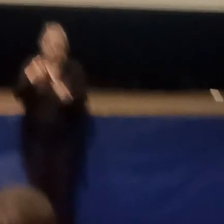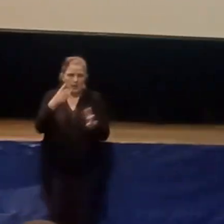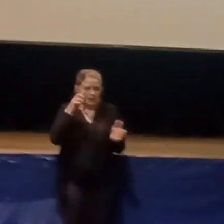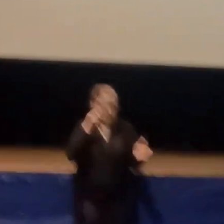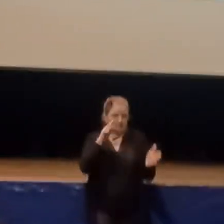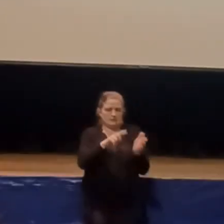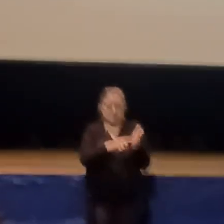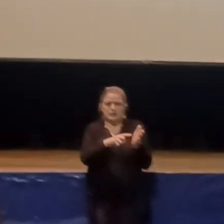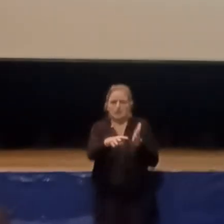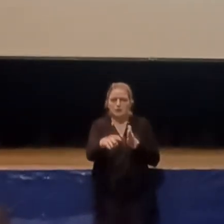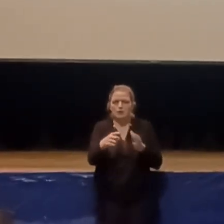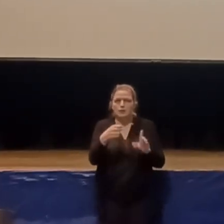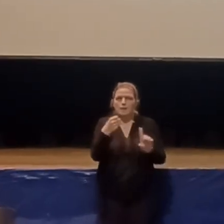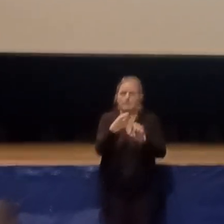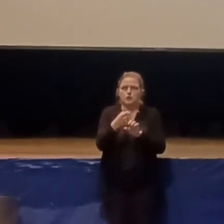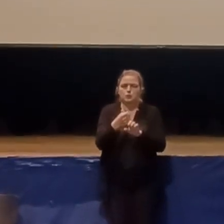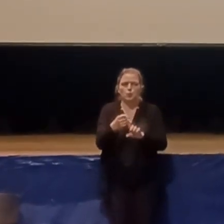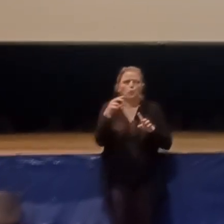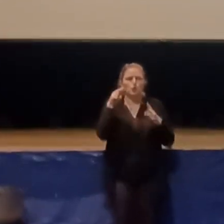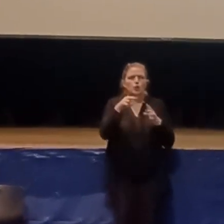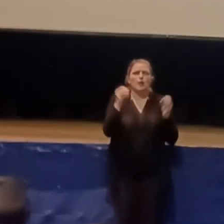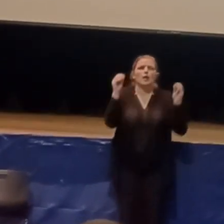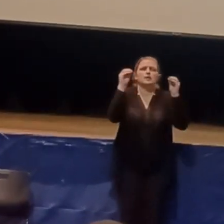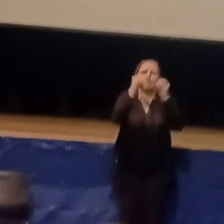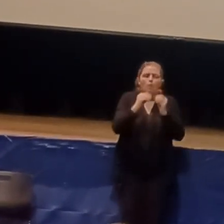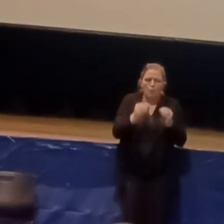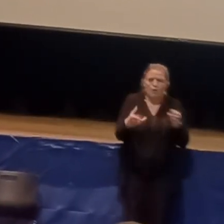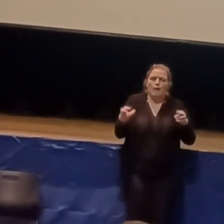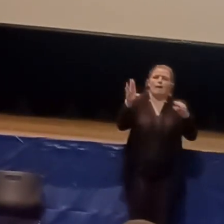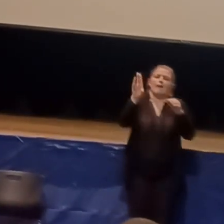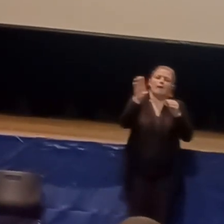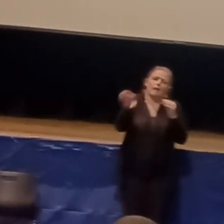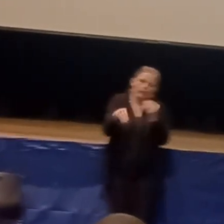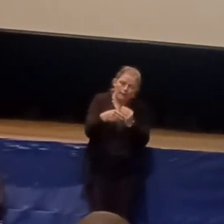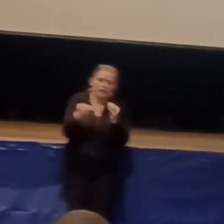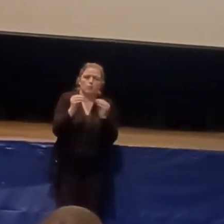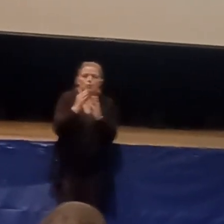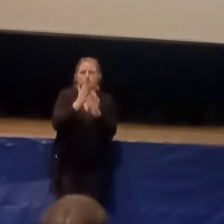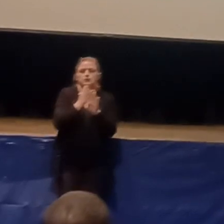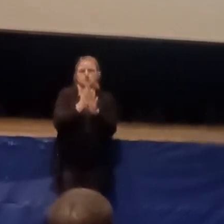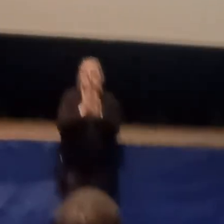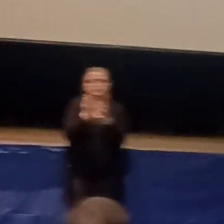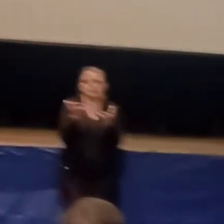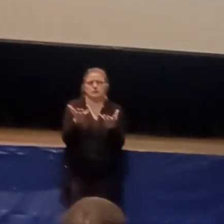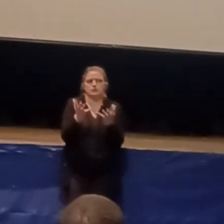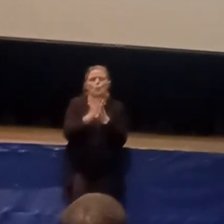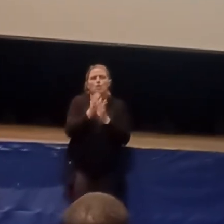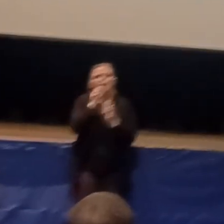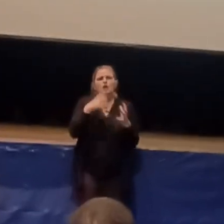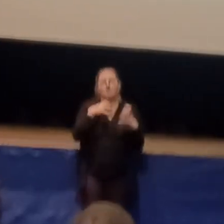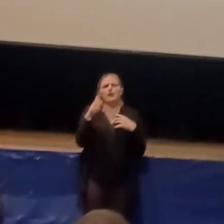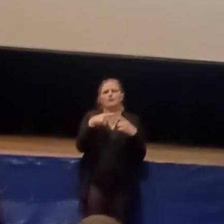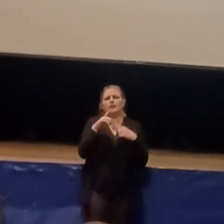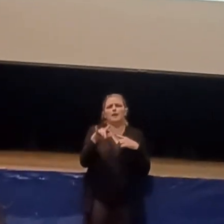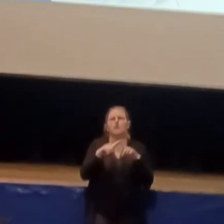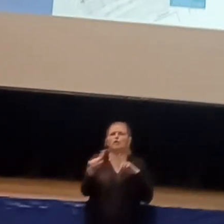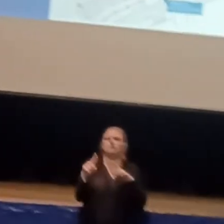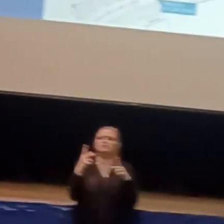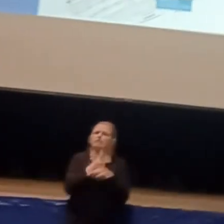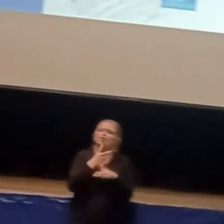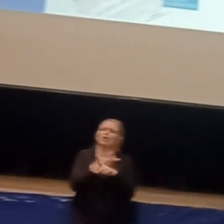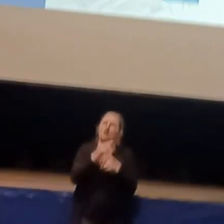the impact. So we're looking at more buses on the streets, and we're not complaining about that, but you have to figure out